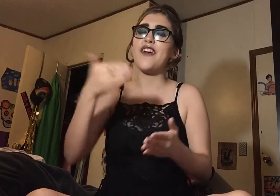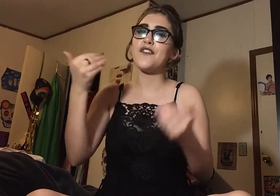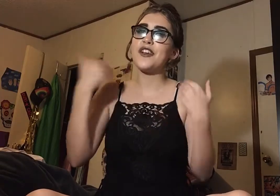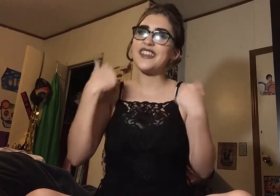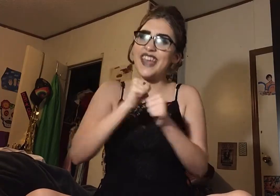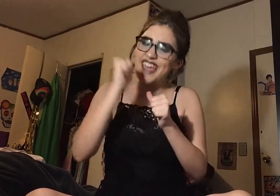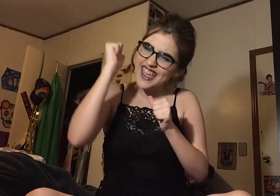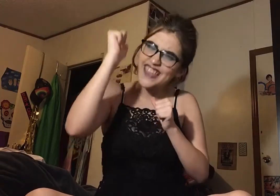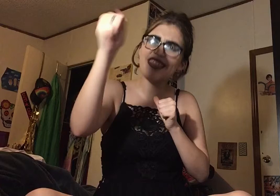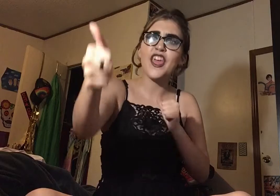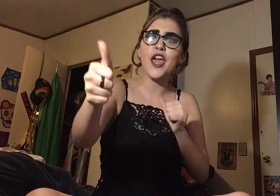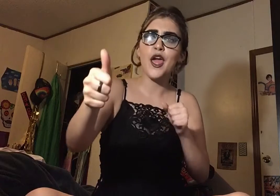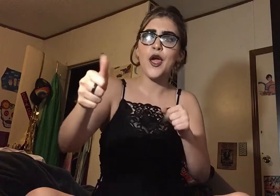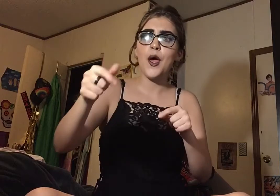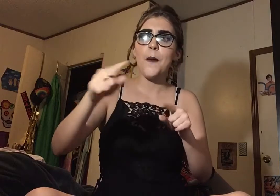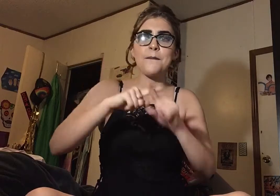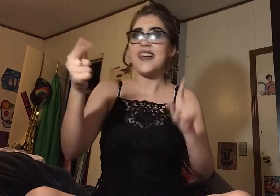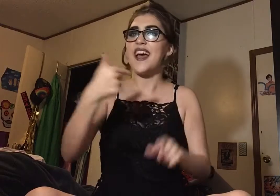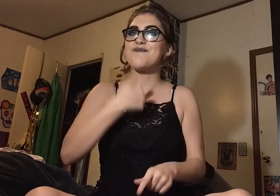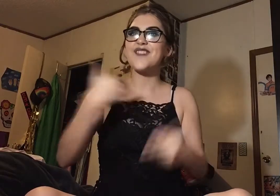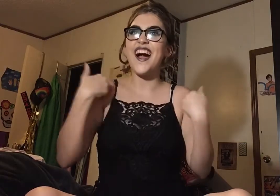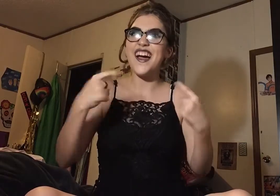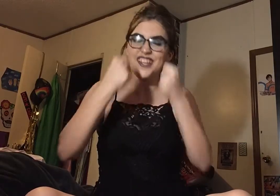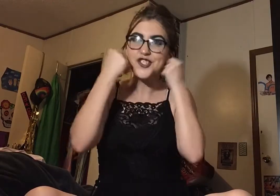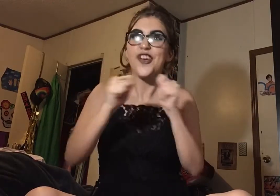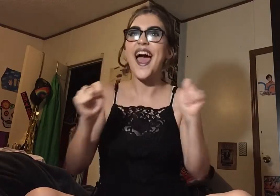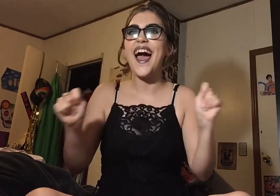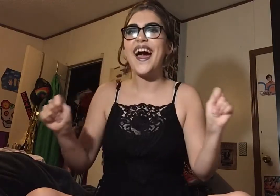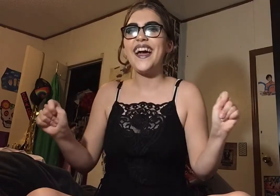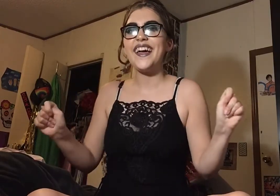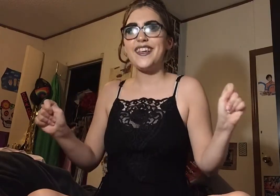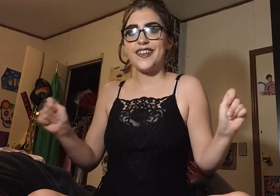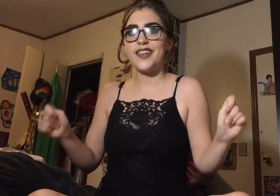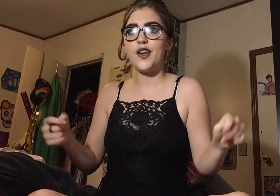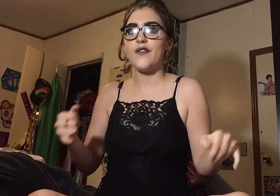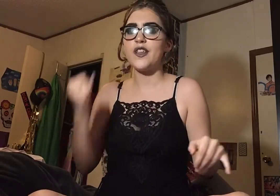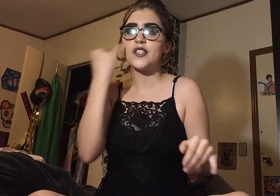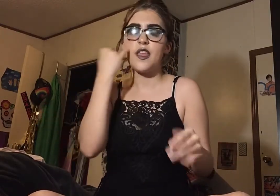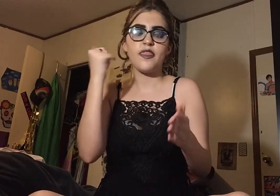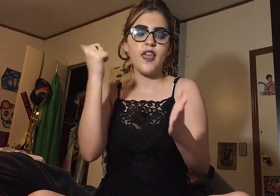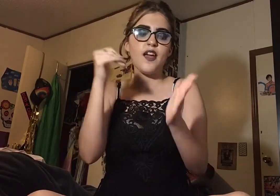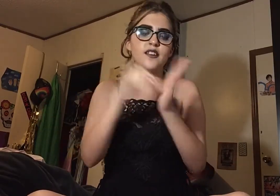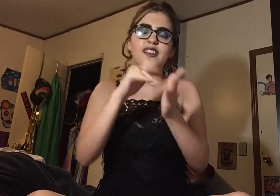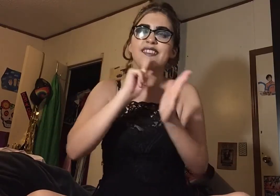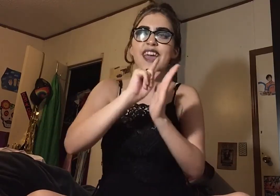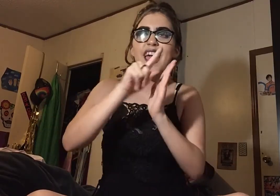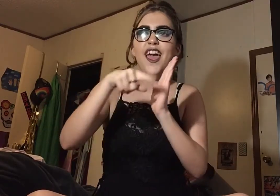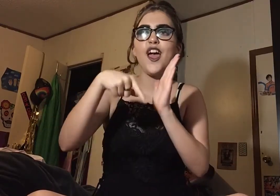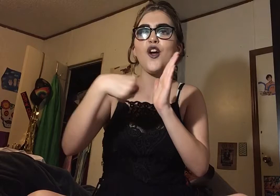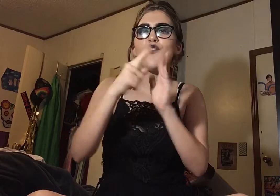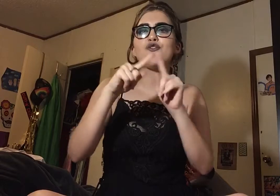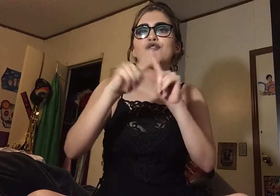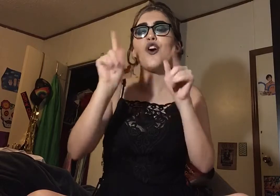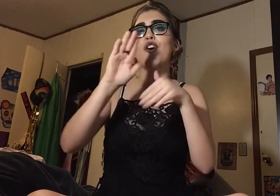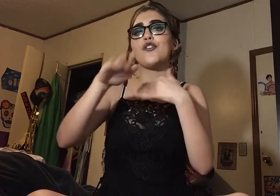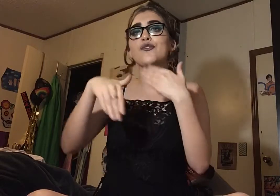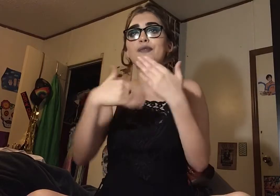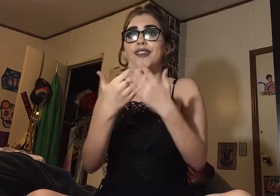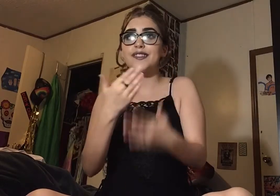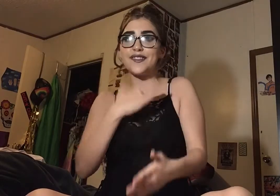never get there, but I'm gonna try. If it's 10,000 hours or the rest of